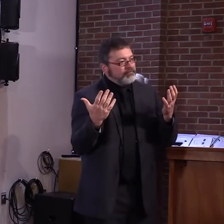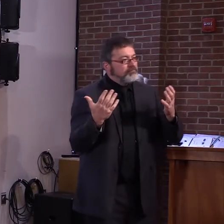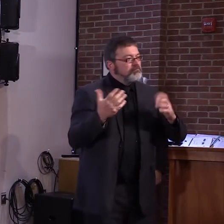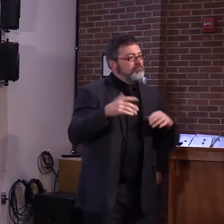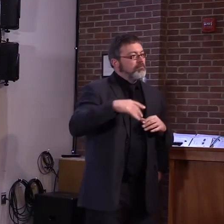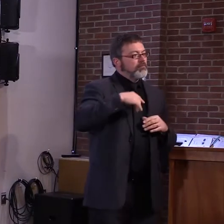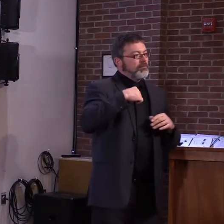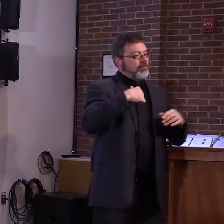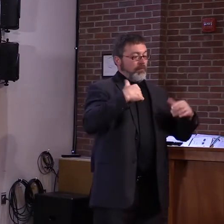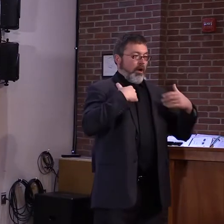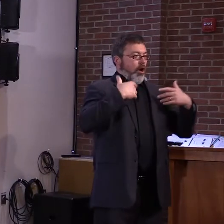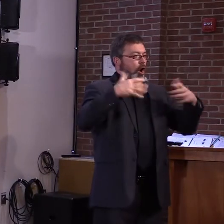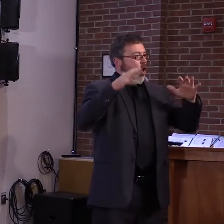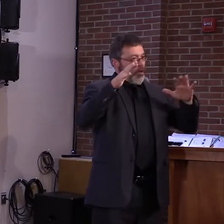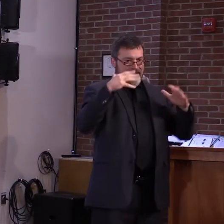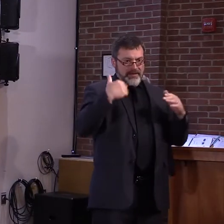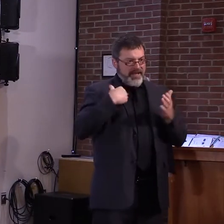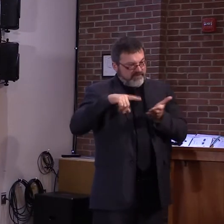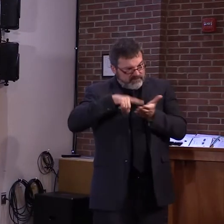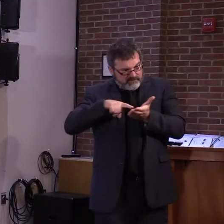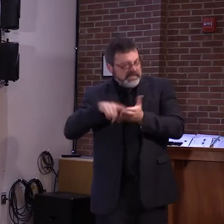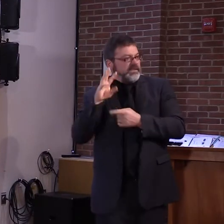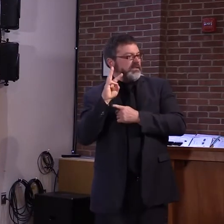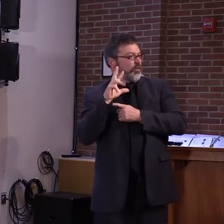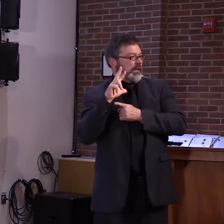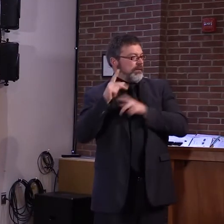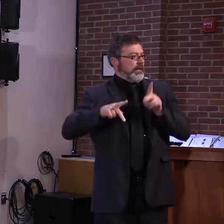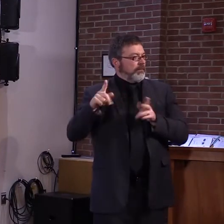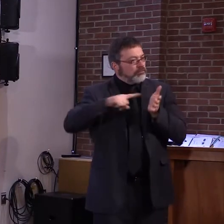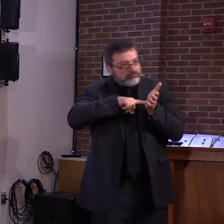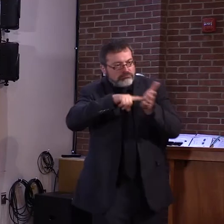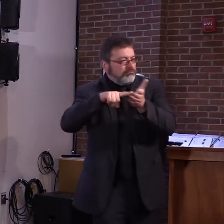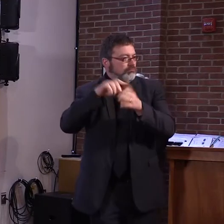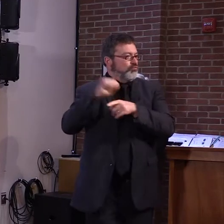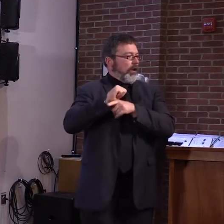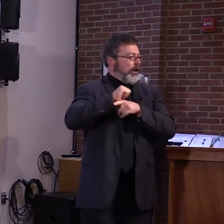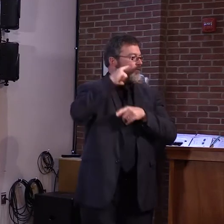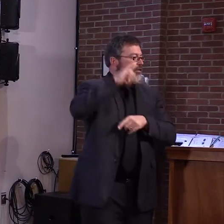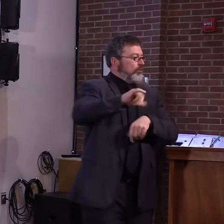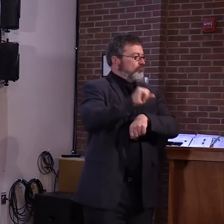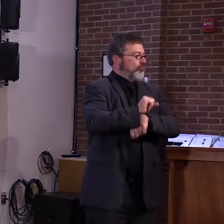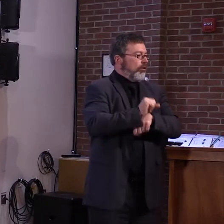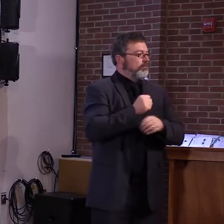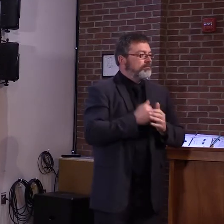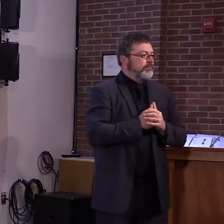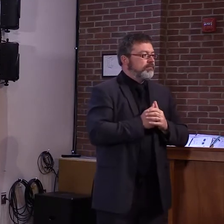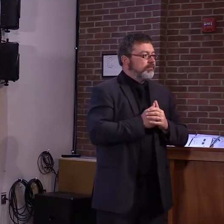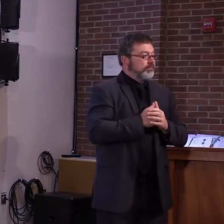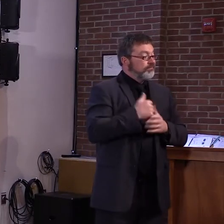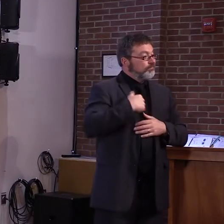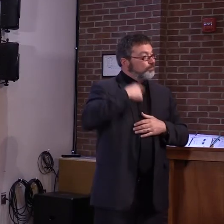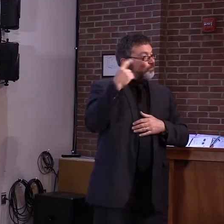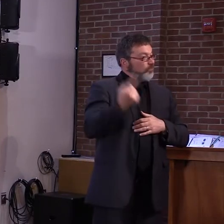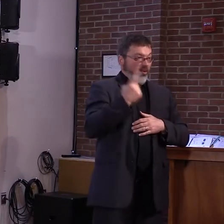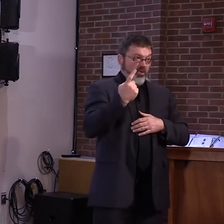trained just in case. We've typically needed fewer than half of the trained contact tracers at any given